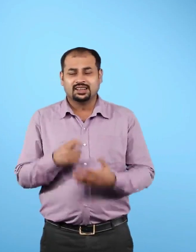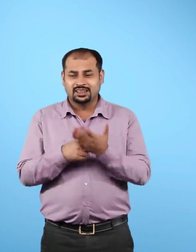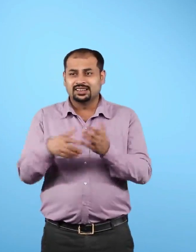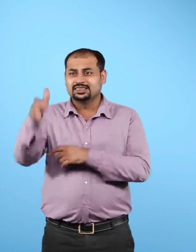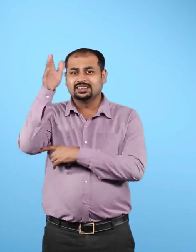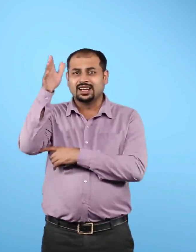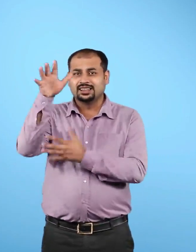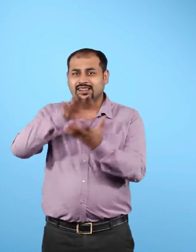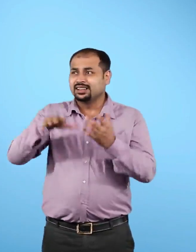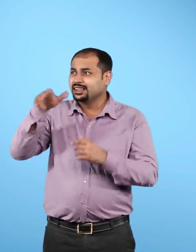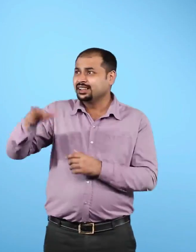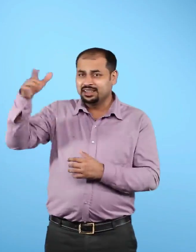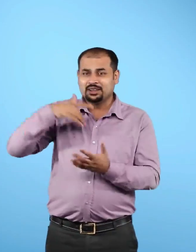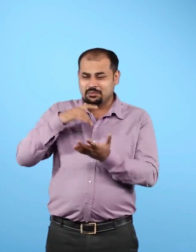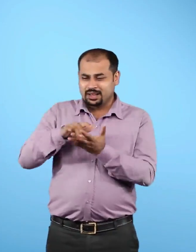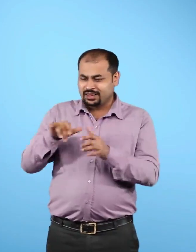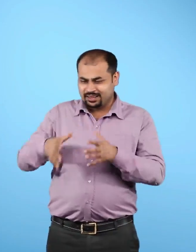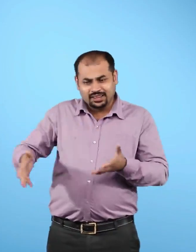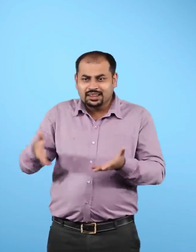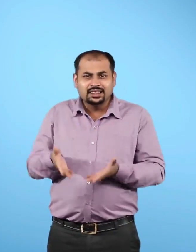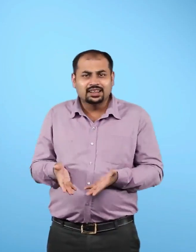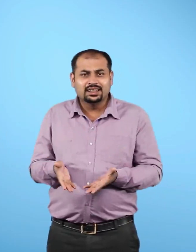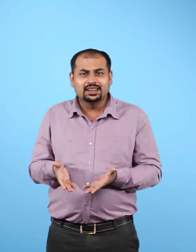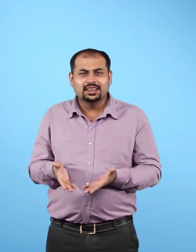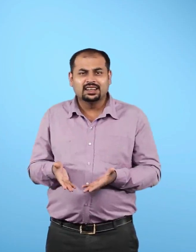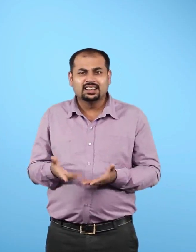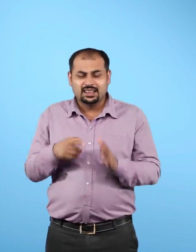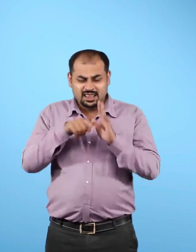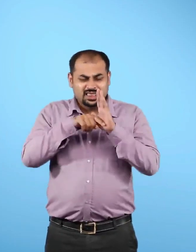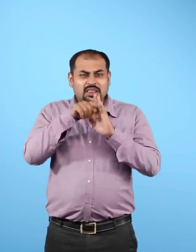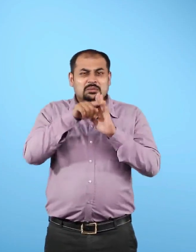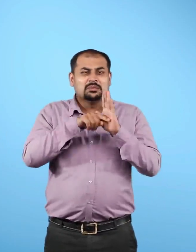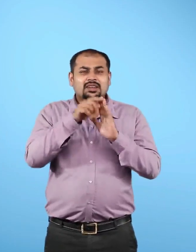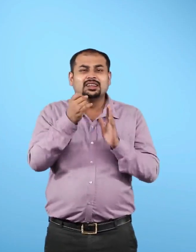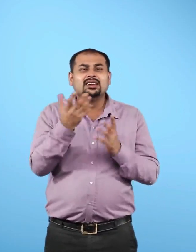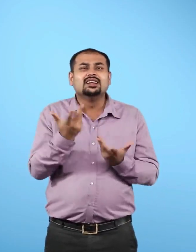"But in Rajasthan, where I live, the temperature reaches